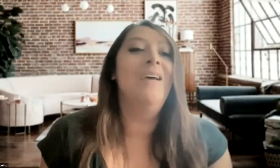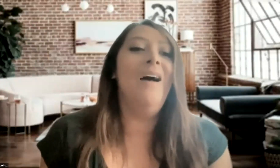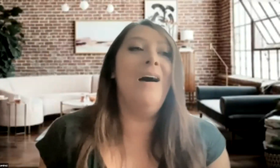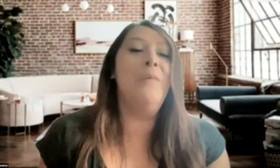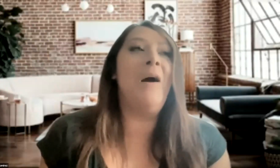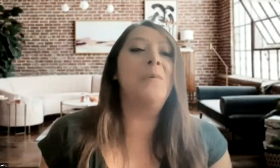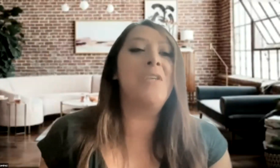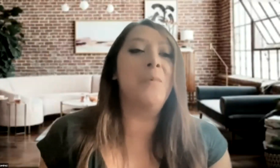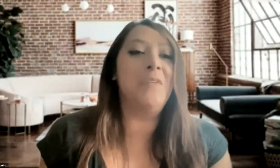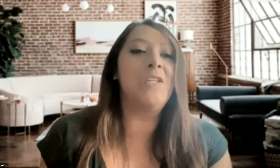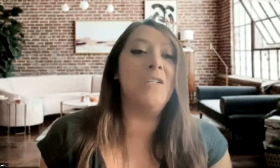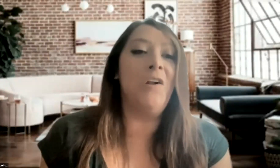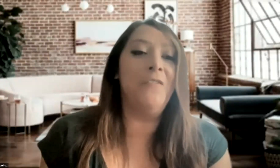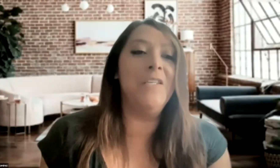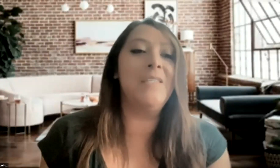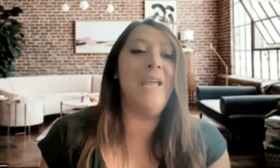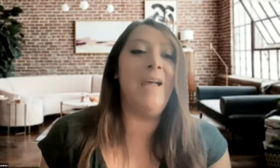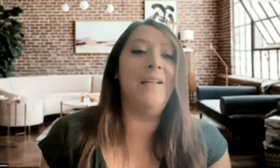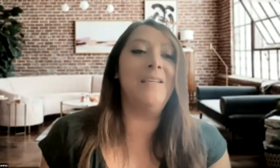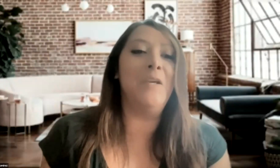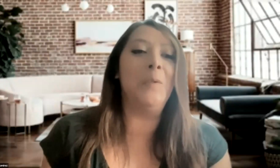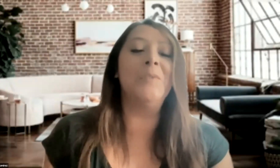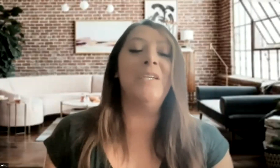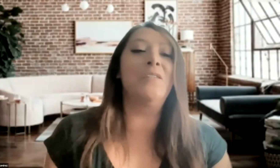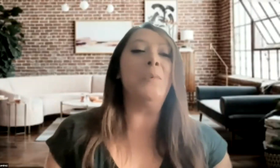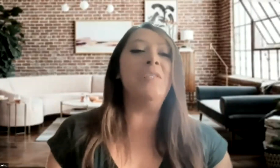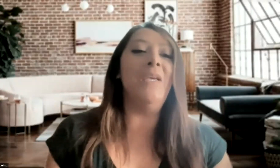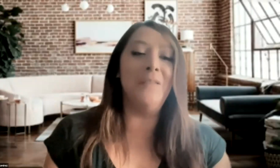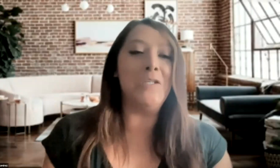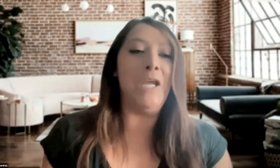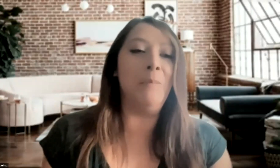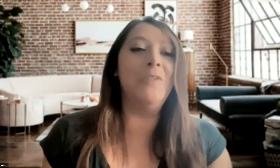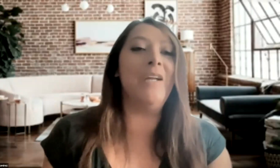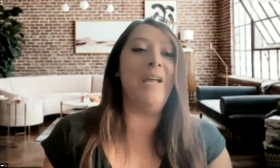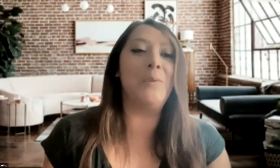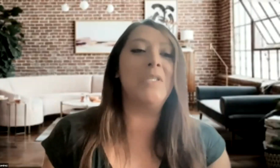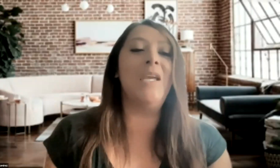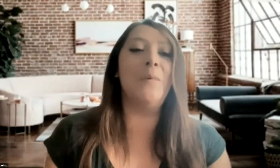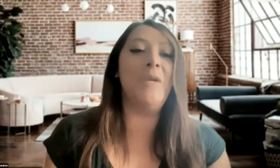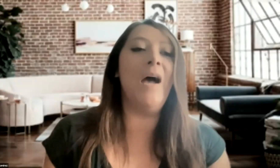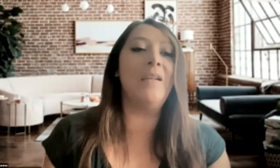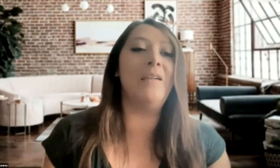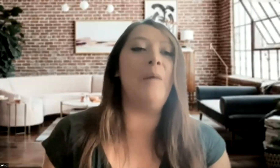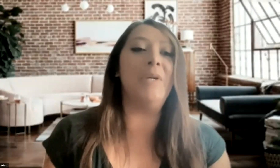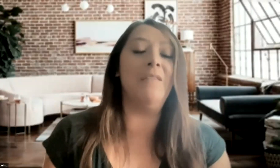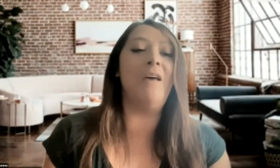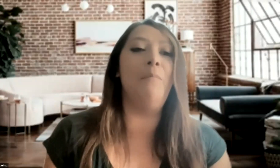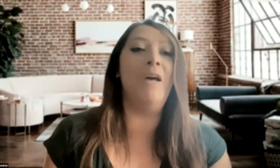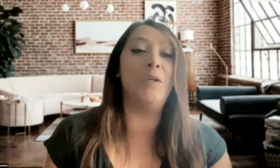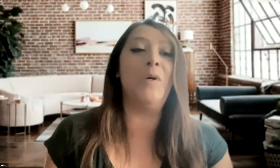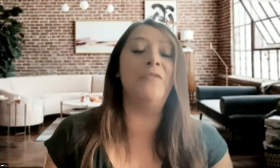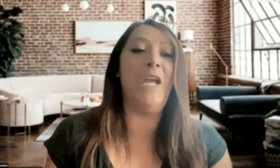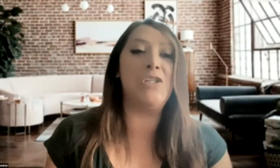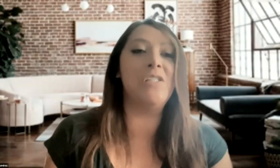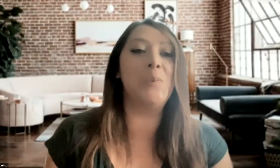end, I was there with the Stockton office, and they were able to squeeze me in their table. And towards the end, we had an applicant that